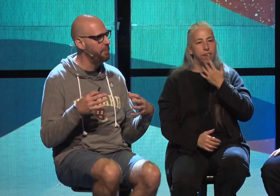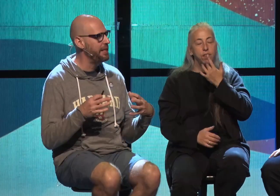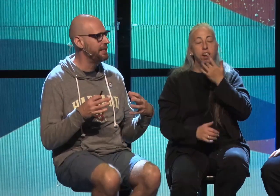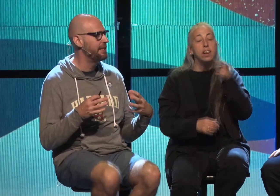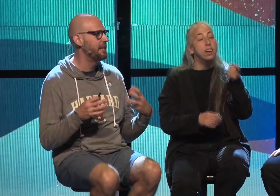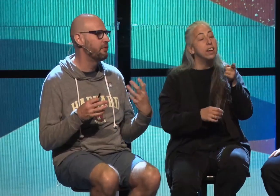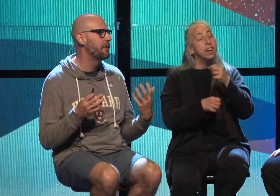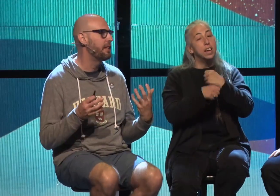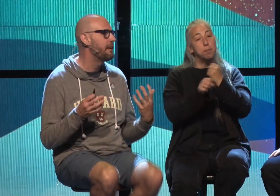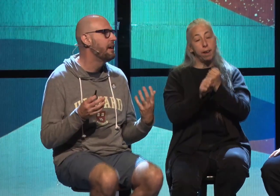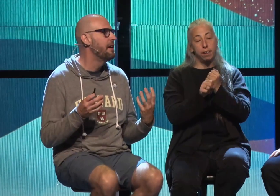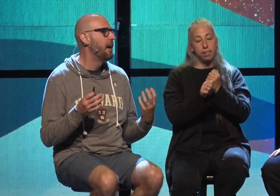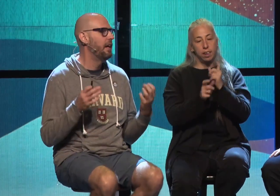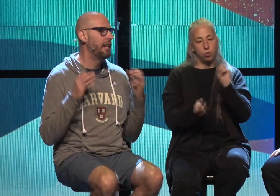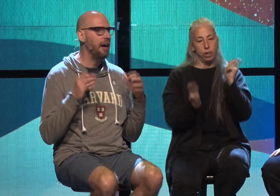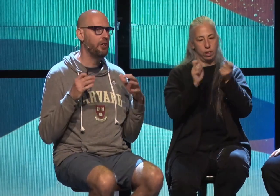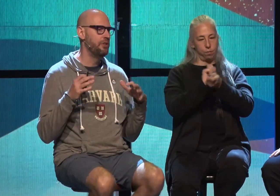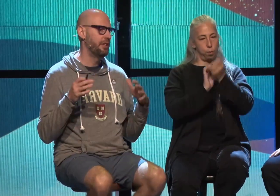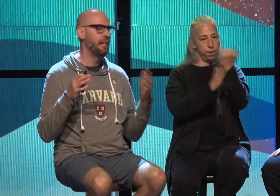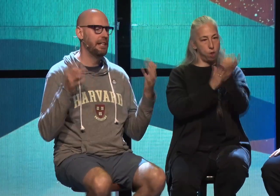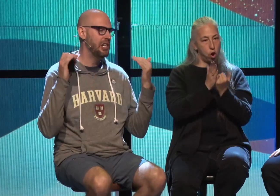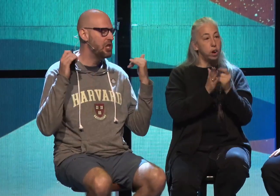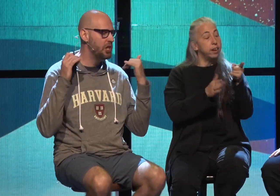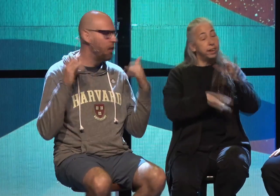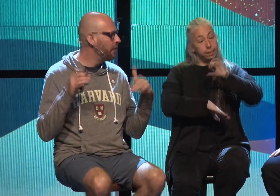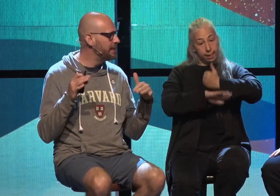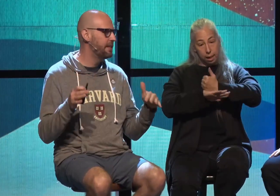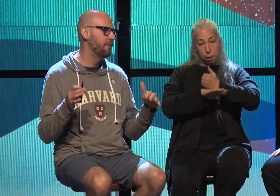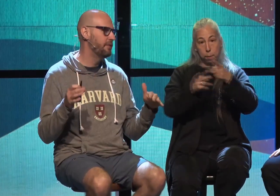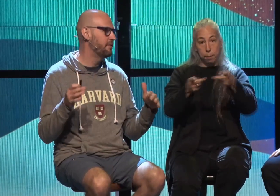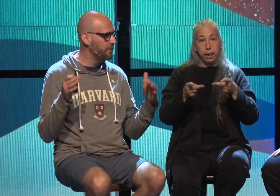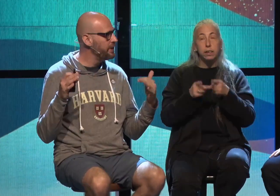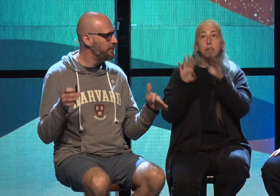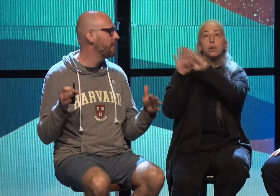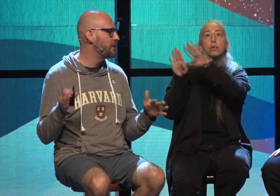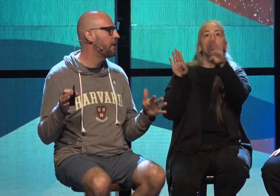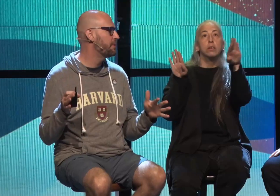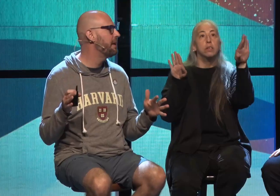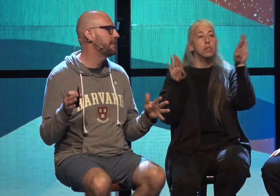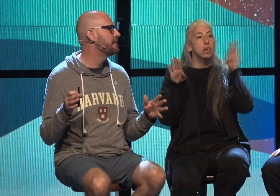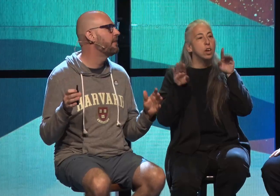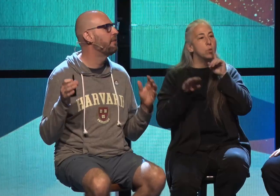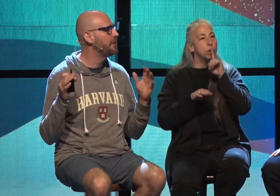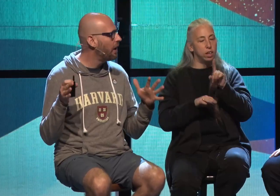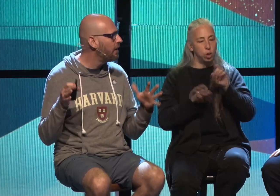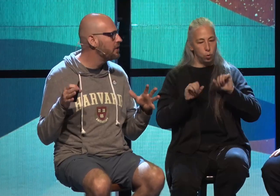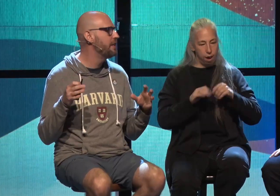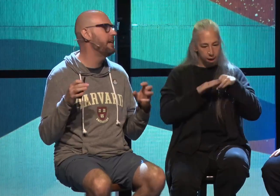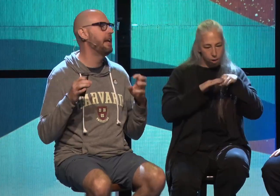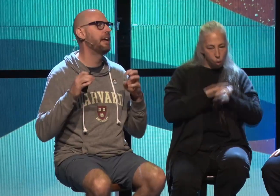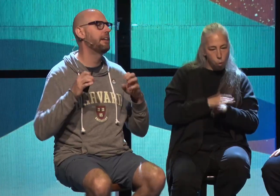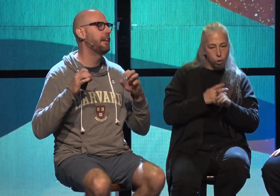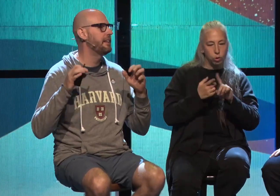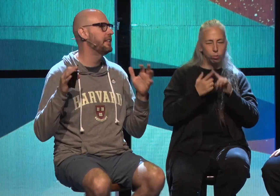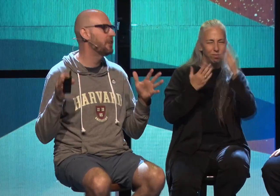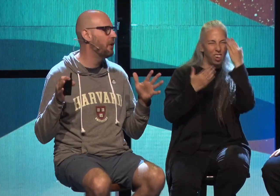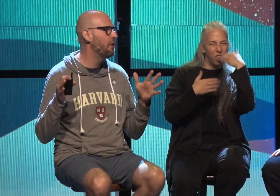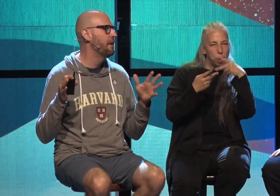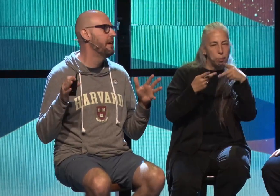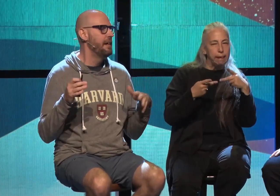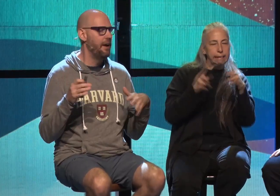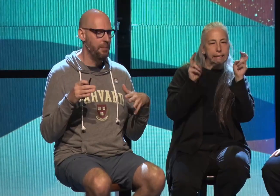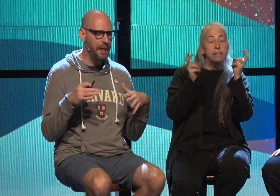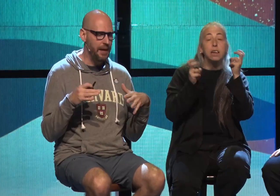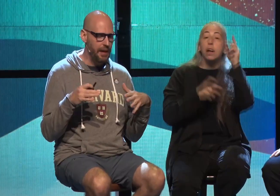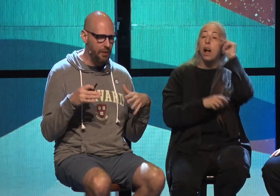creates spaces that really allow you to kind of go into really fairly dark spaces of theology and let things